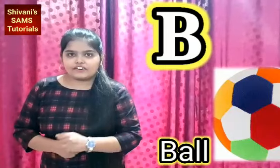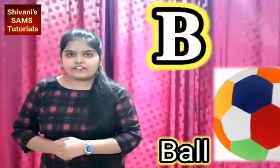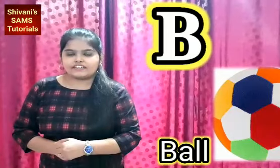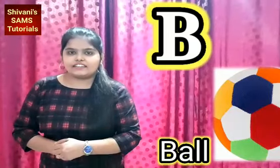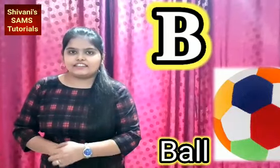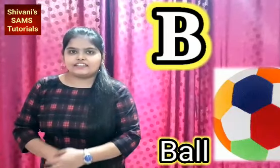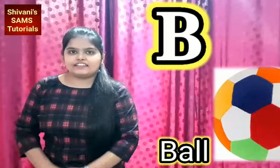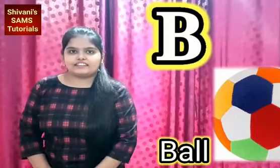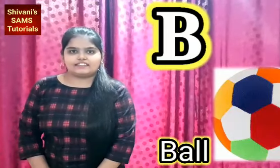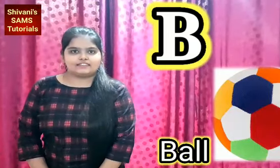ball.